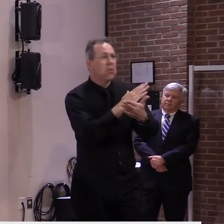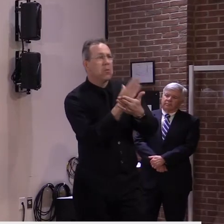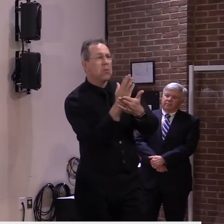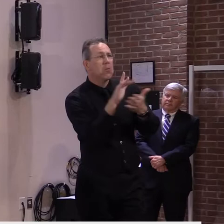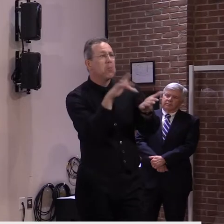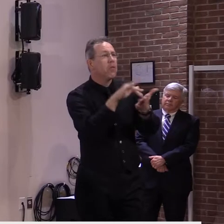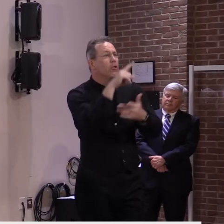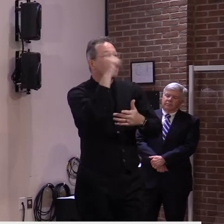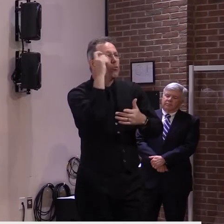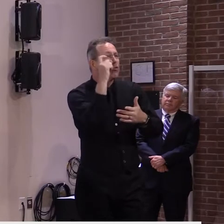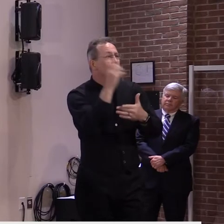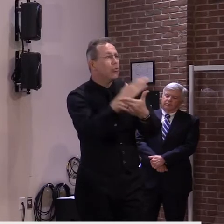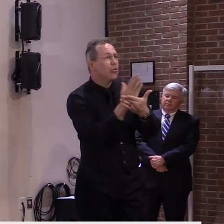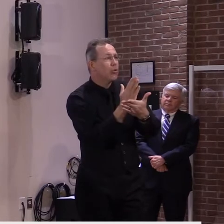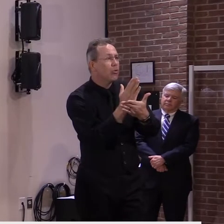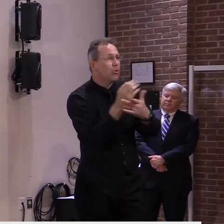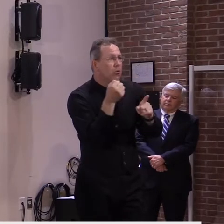knowledge as